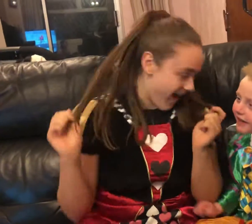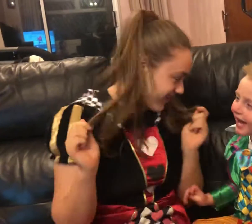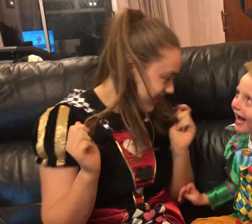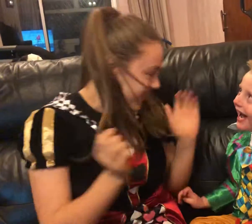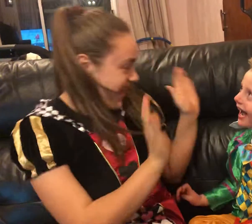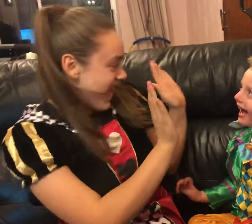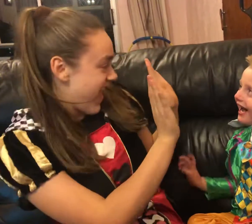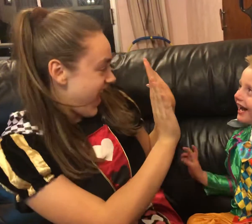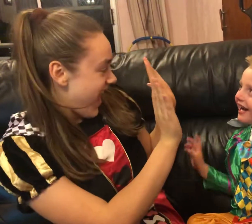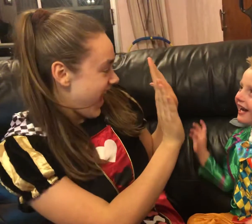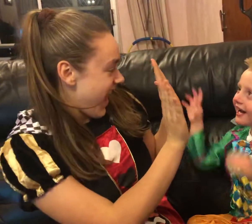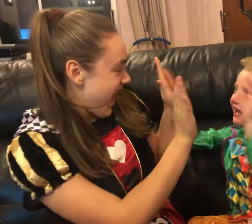Hearts.